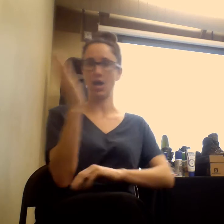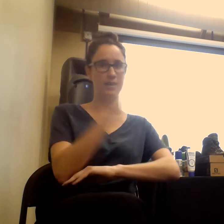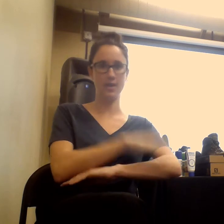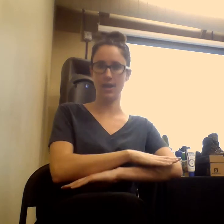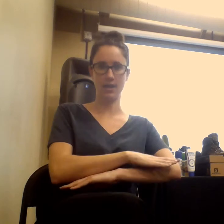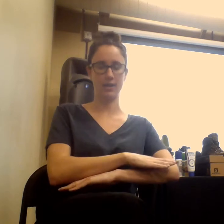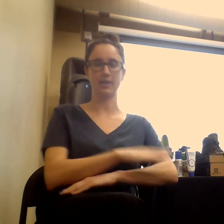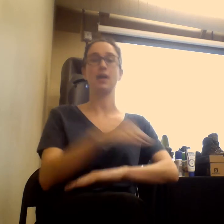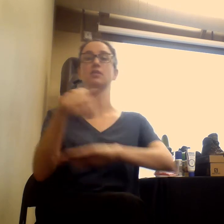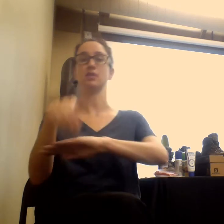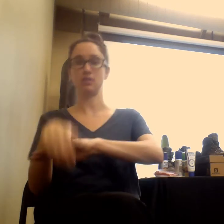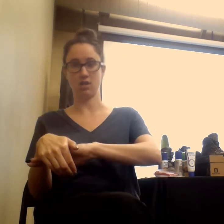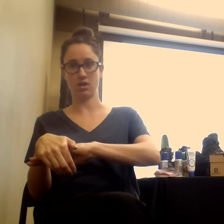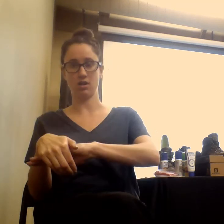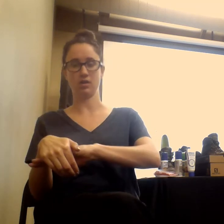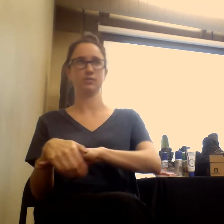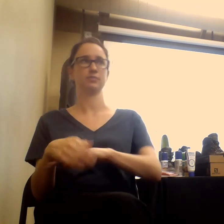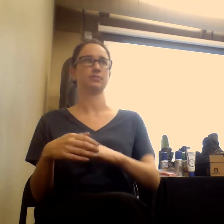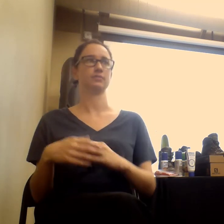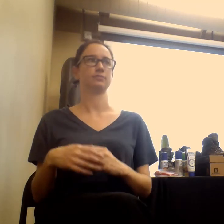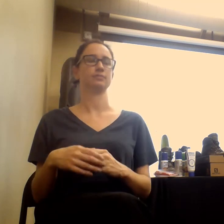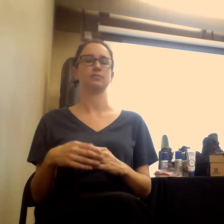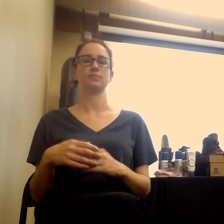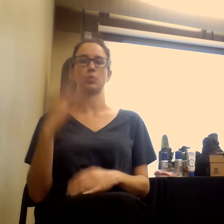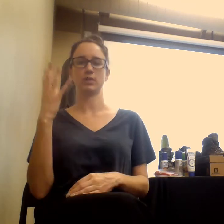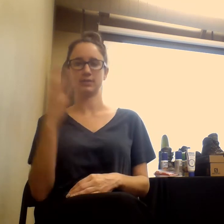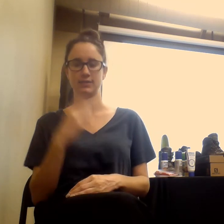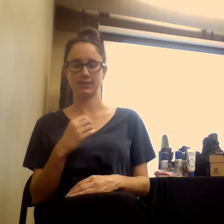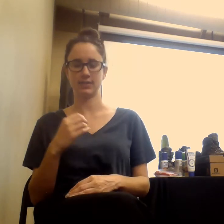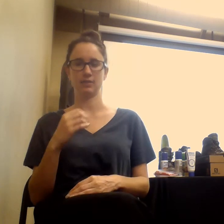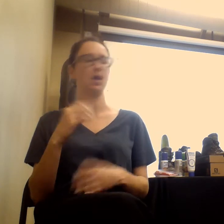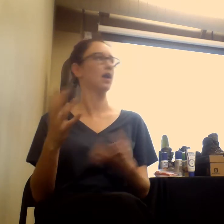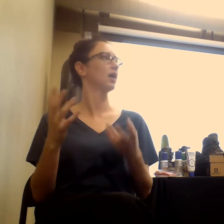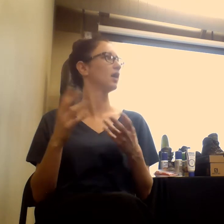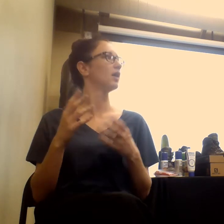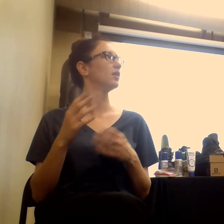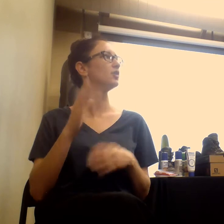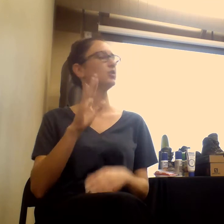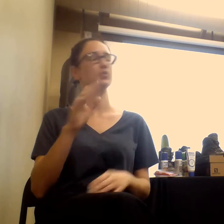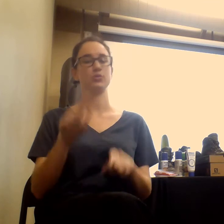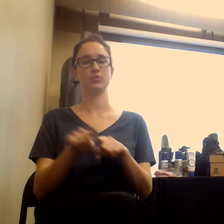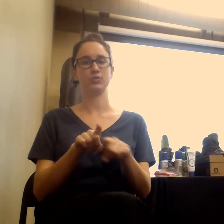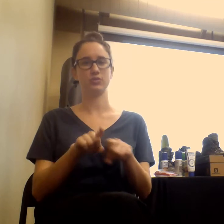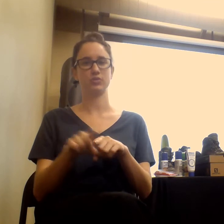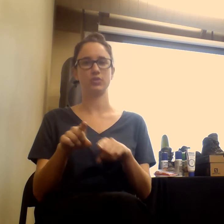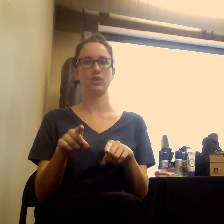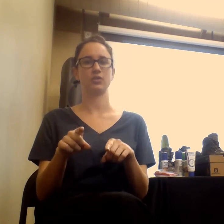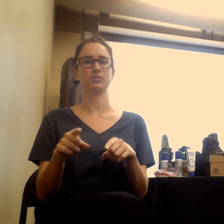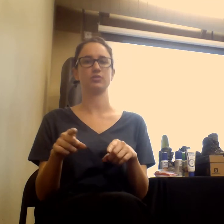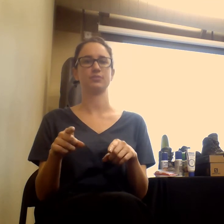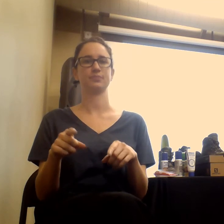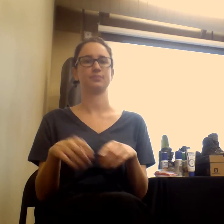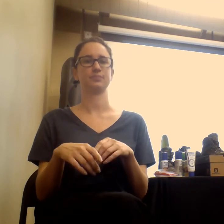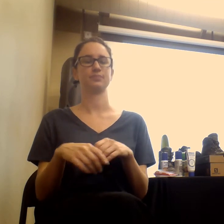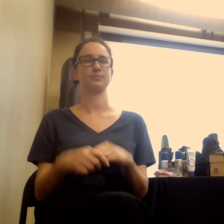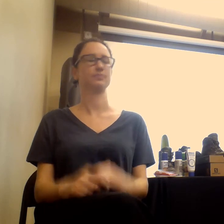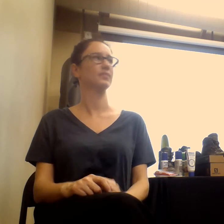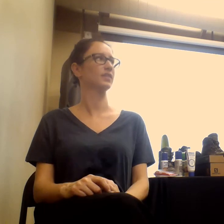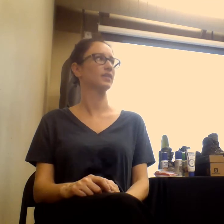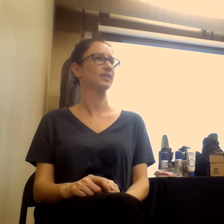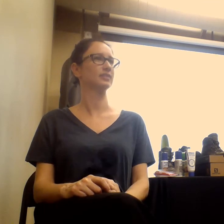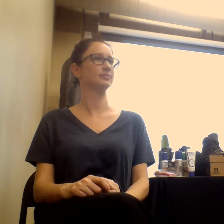backpacking, when you get your feet dried and you're ready to crawl in and you put on a nice clean pair of socks, it doesn't have any oils, no